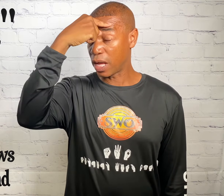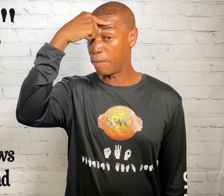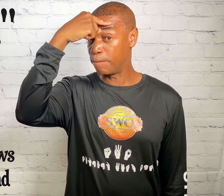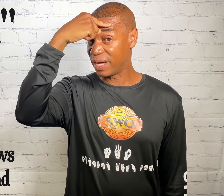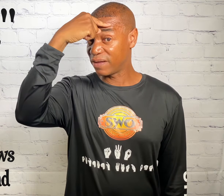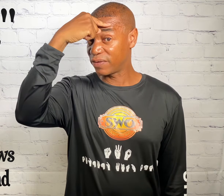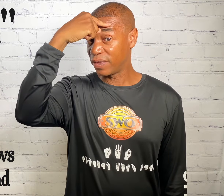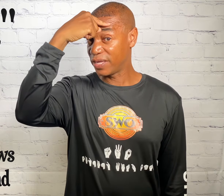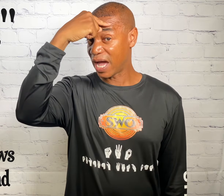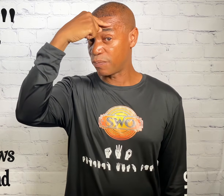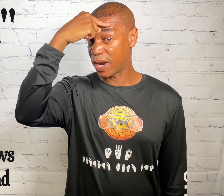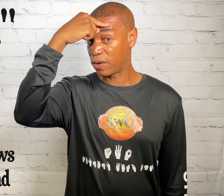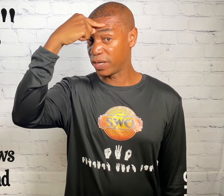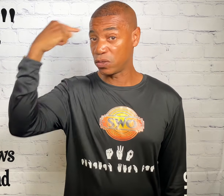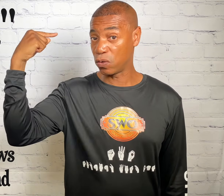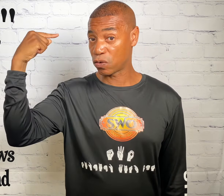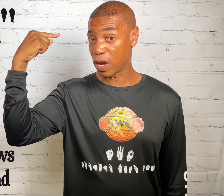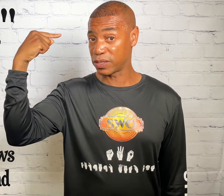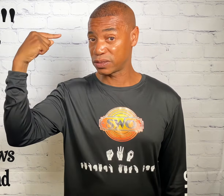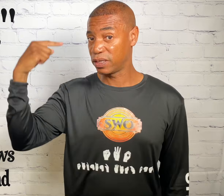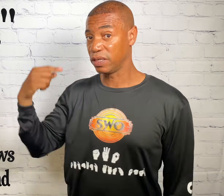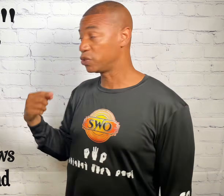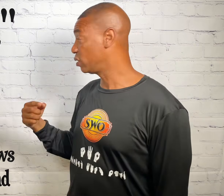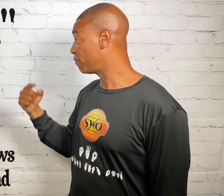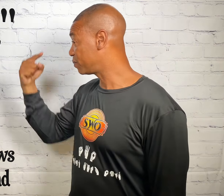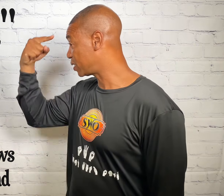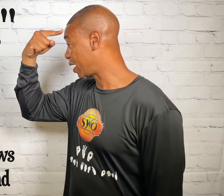it above the eyebrow and you go across. Let me show you that from the side.